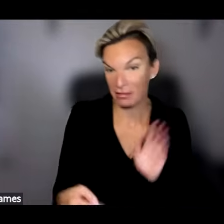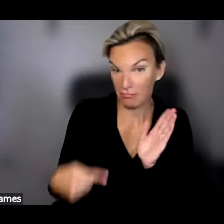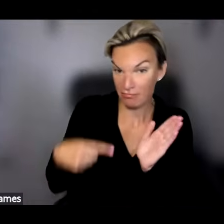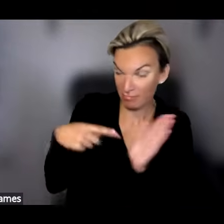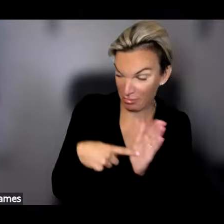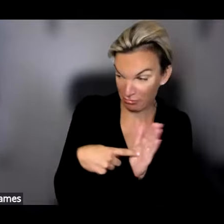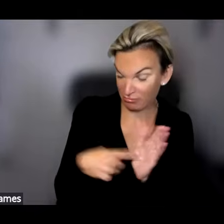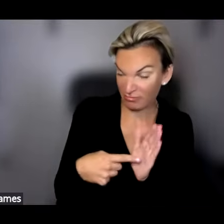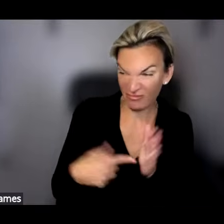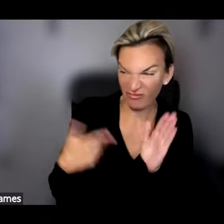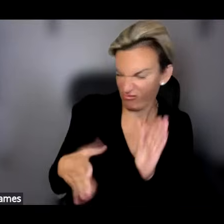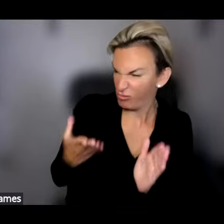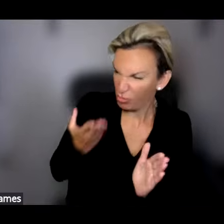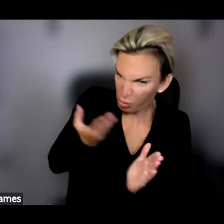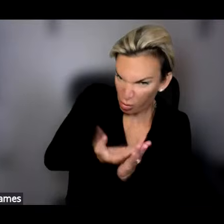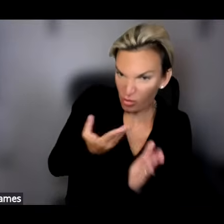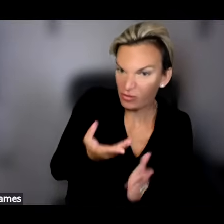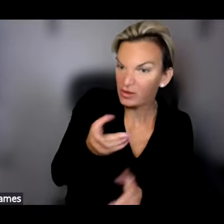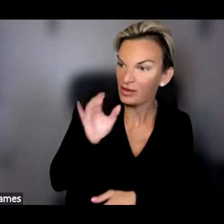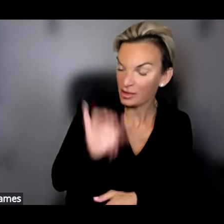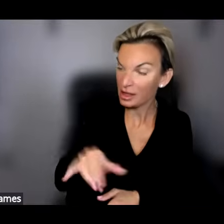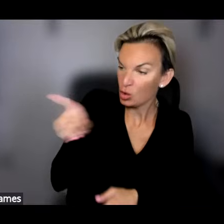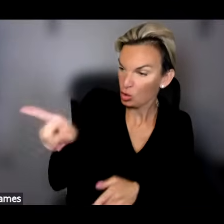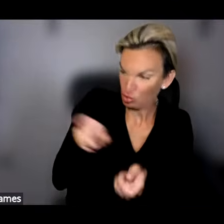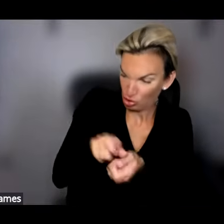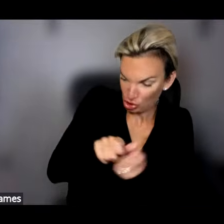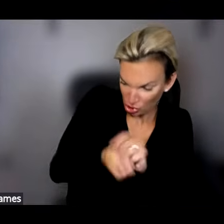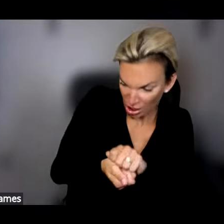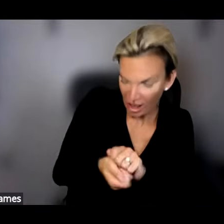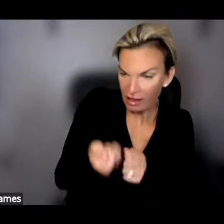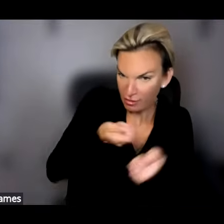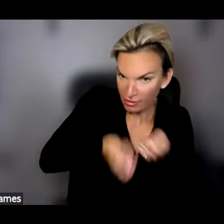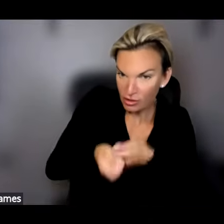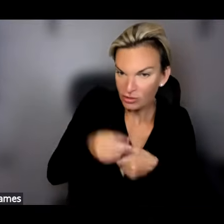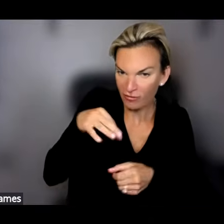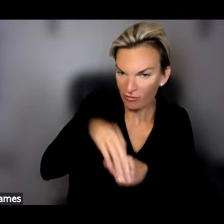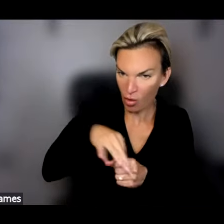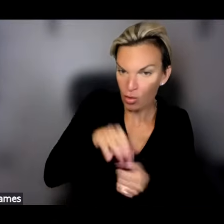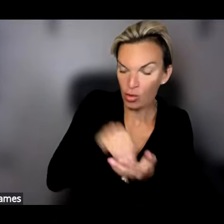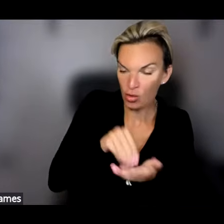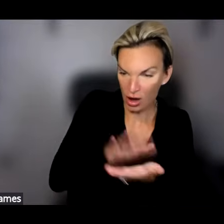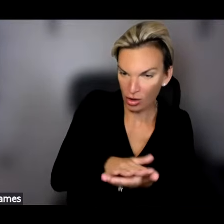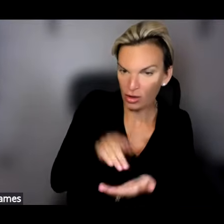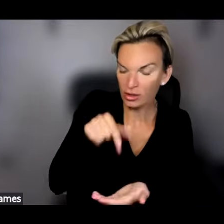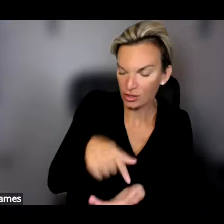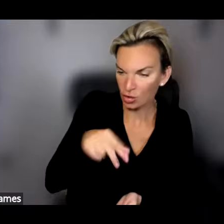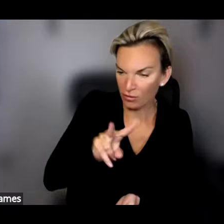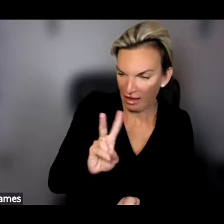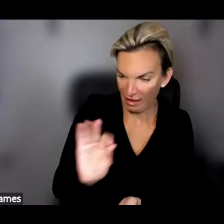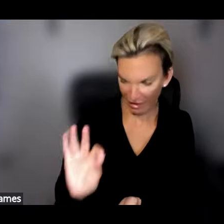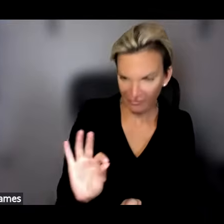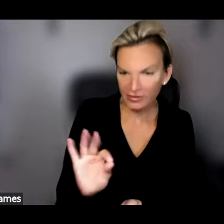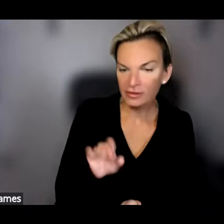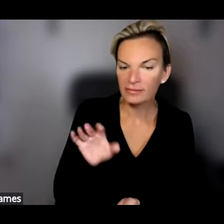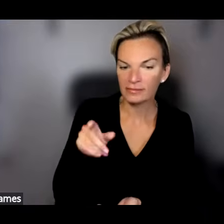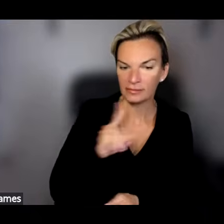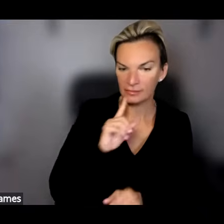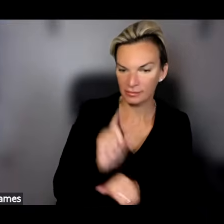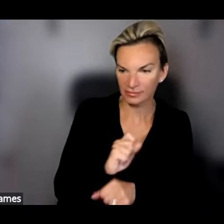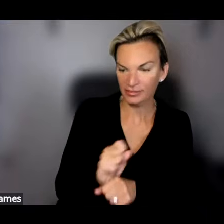Making changes to voter records is conduct. The dates identify the period in which that conduct occurred. Outside